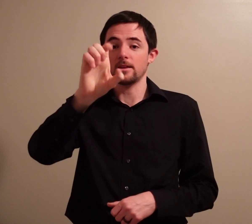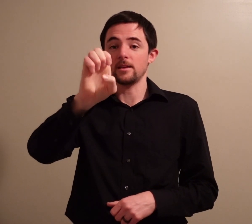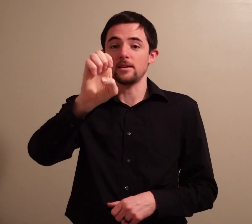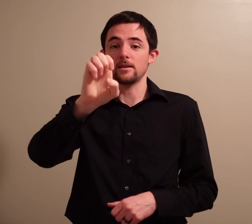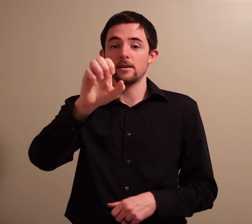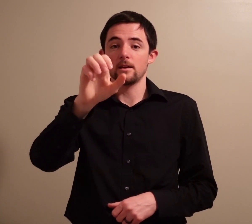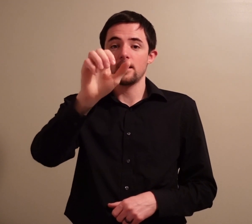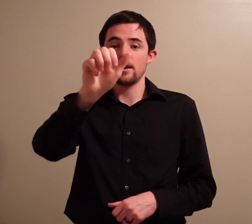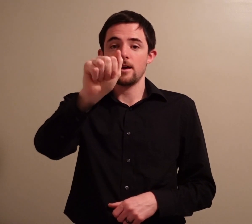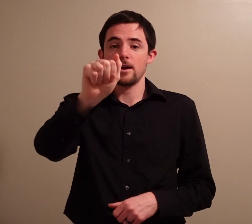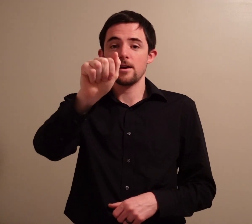A-N-K-L-E.